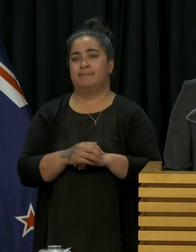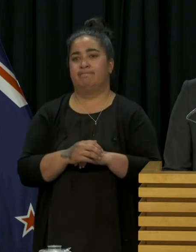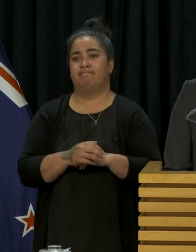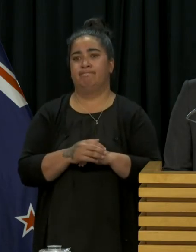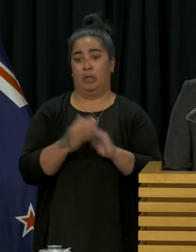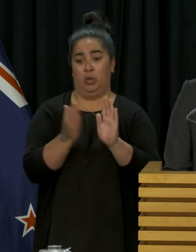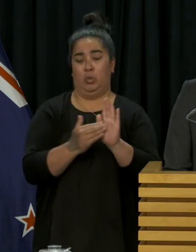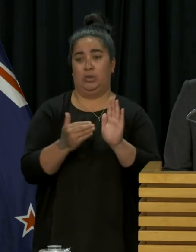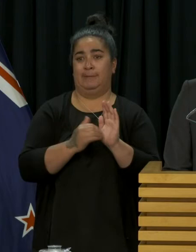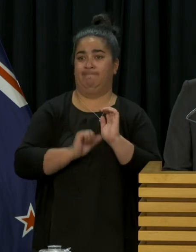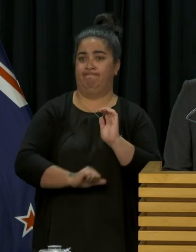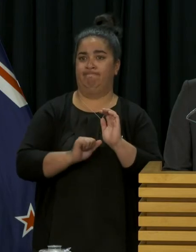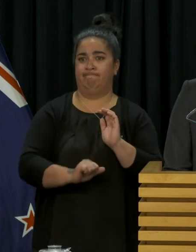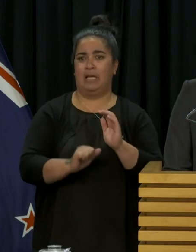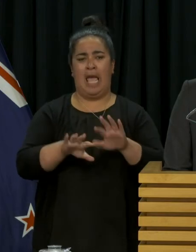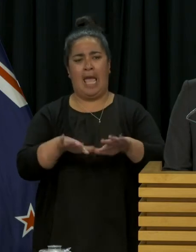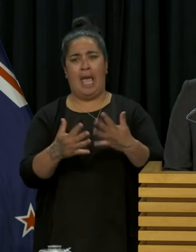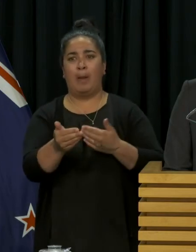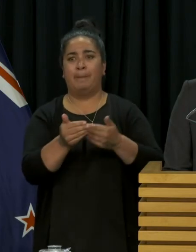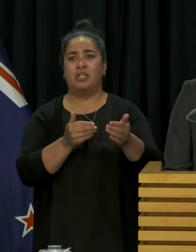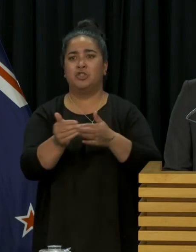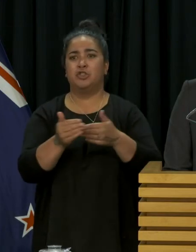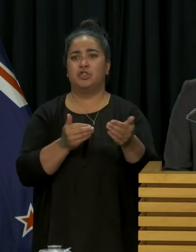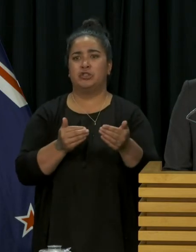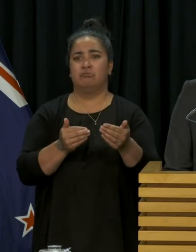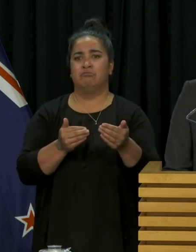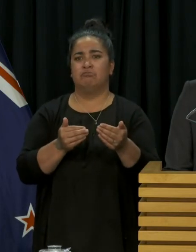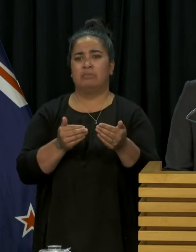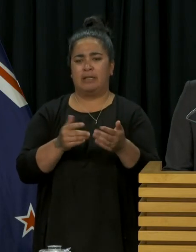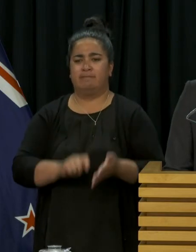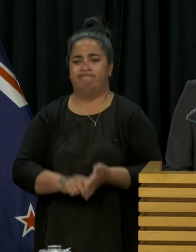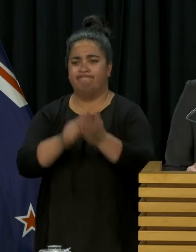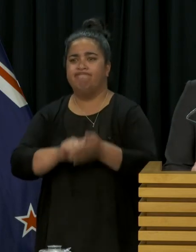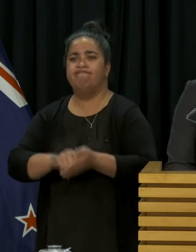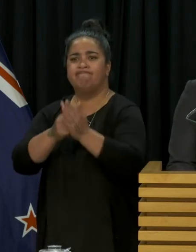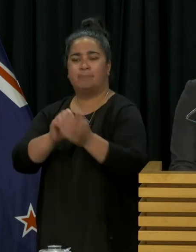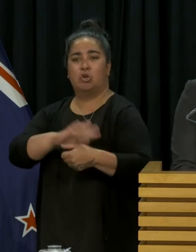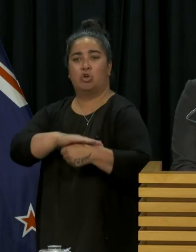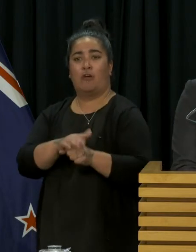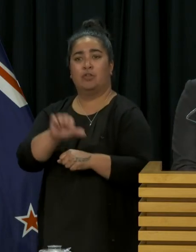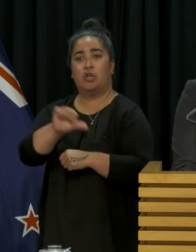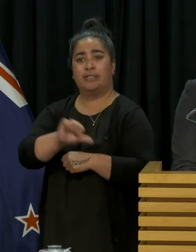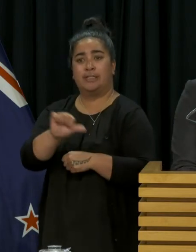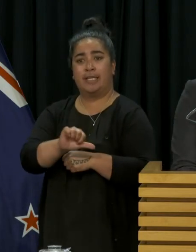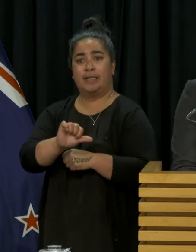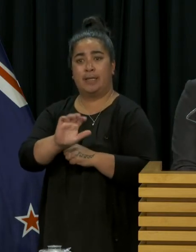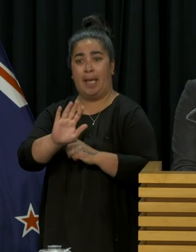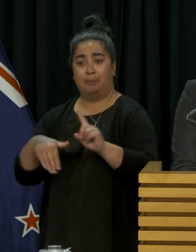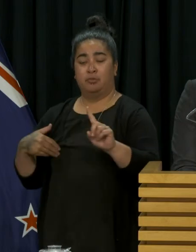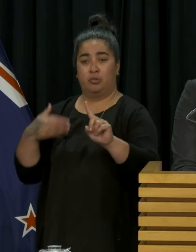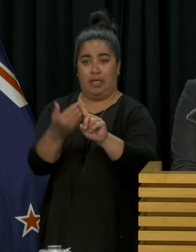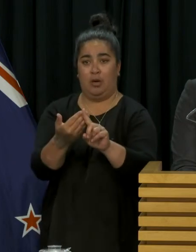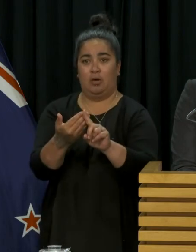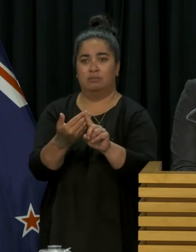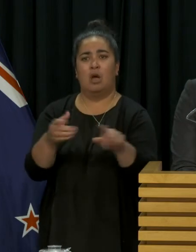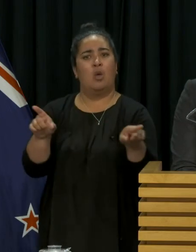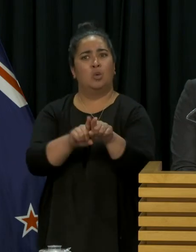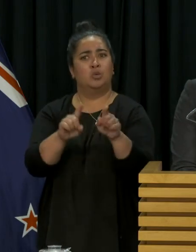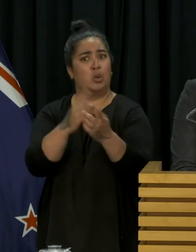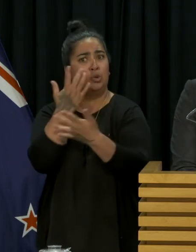and experience over the course of navigating COVID-19 to date and the green shoots of our economic